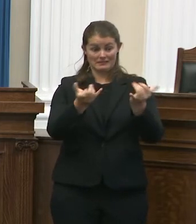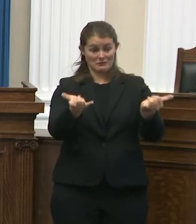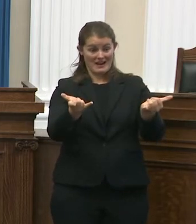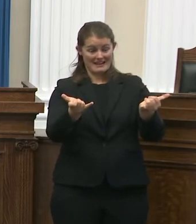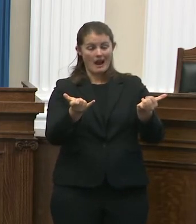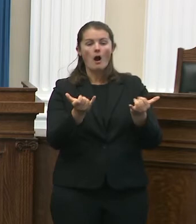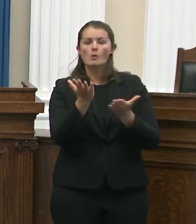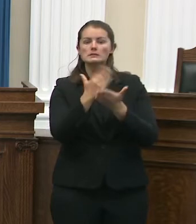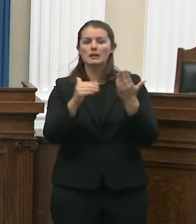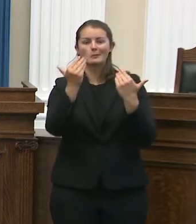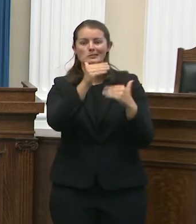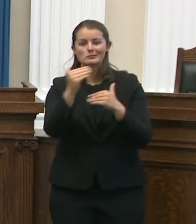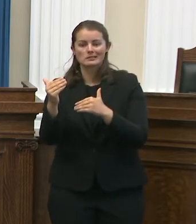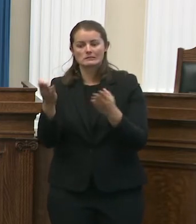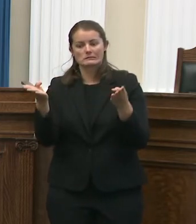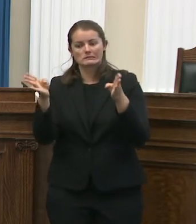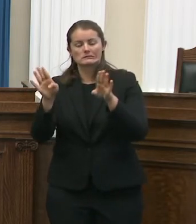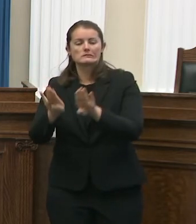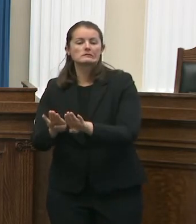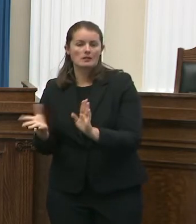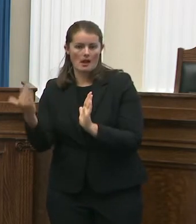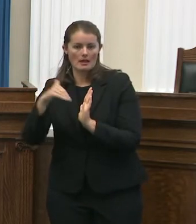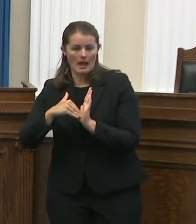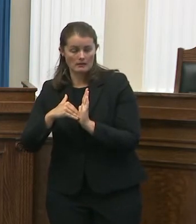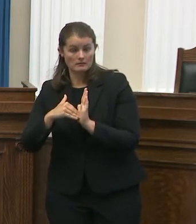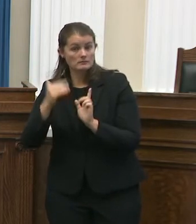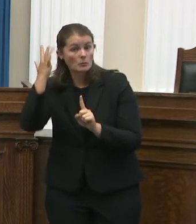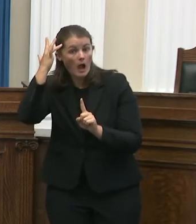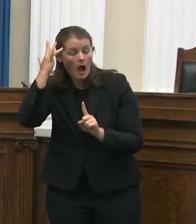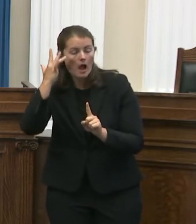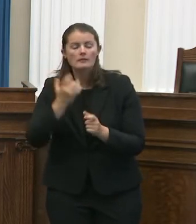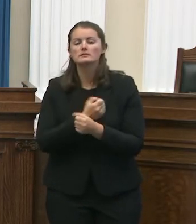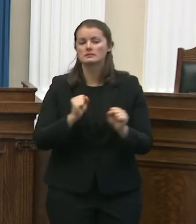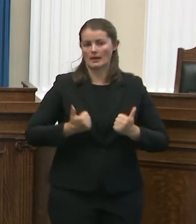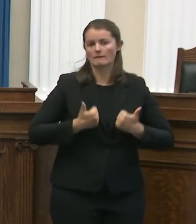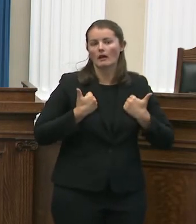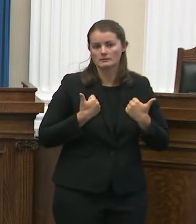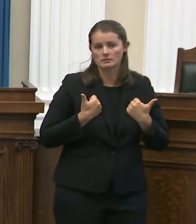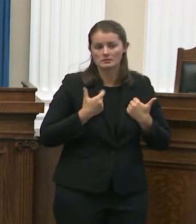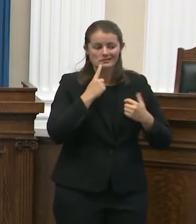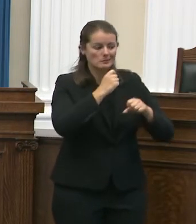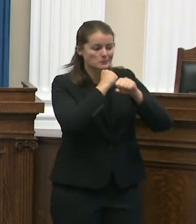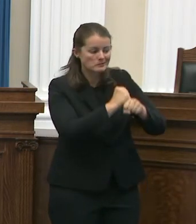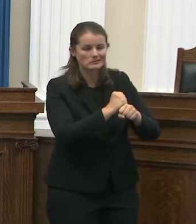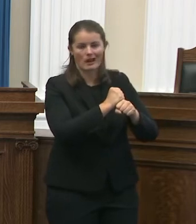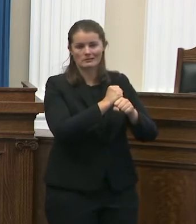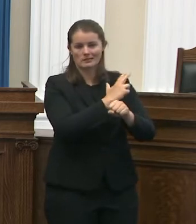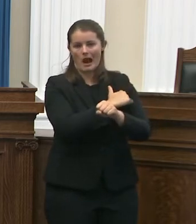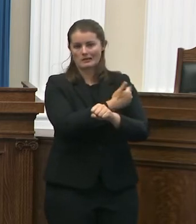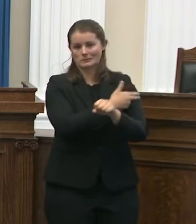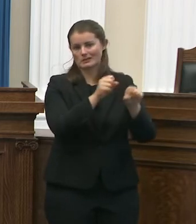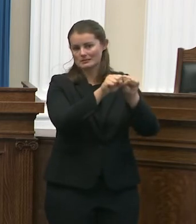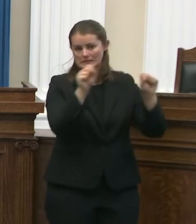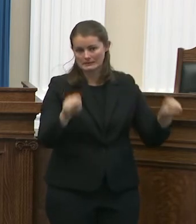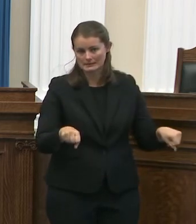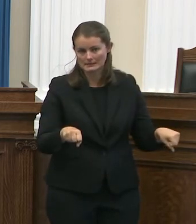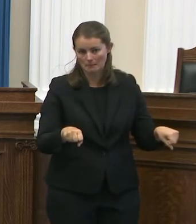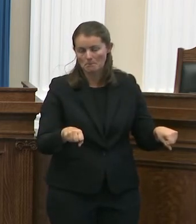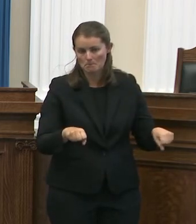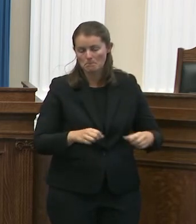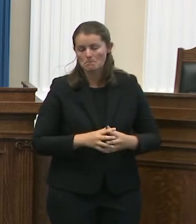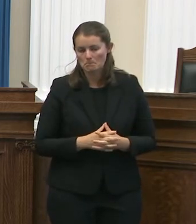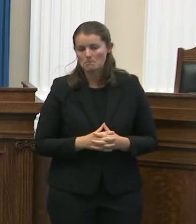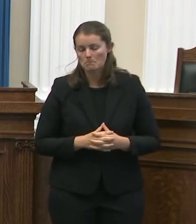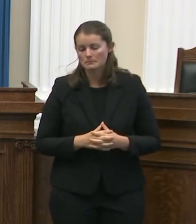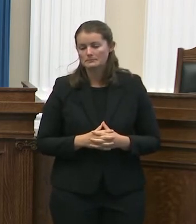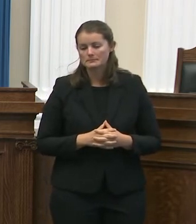to save lives and protect our healthcare system. And it means reminding Nevadans that some simple truths that have not changed throughout this